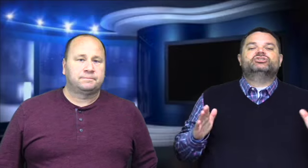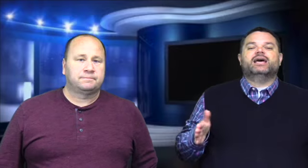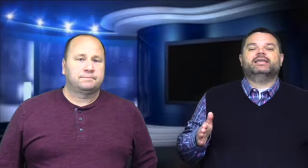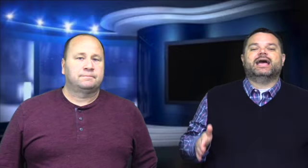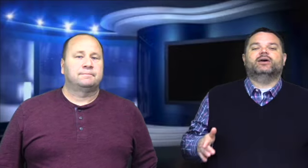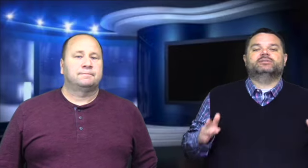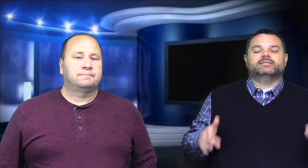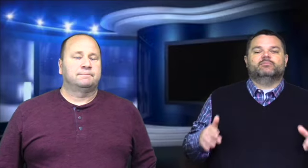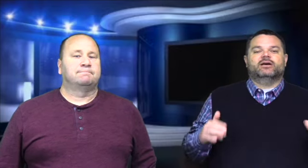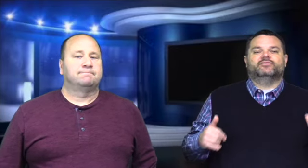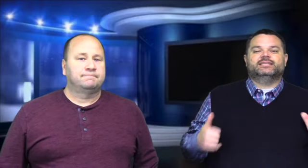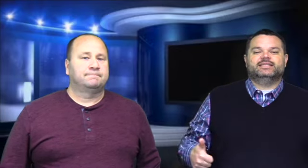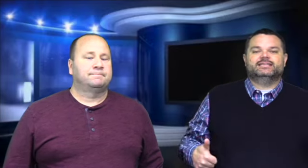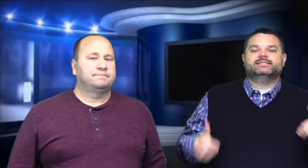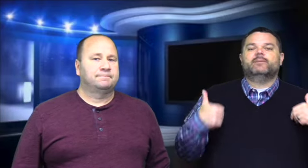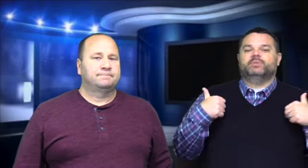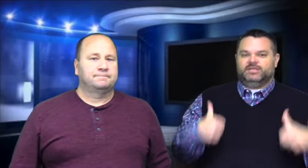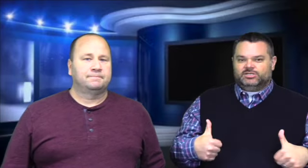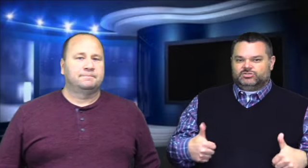Check out some of these pictures.